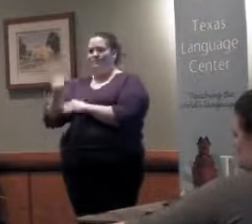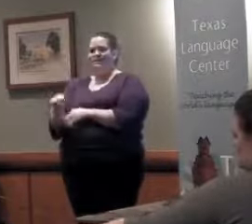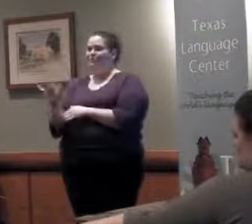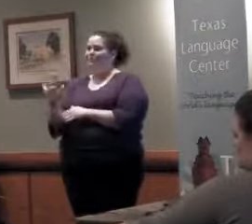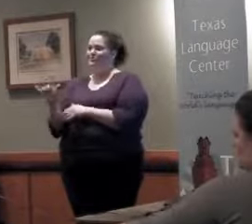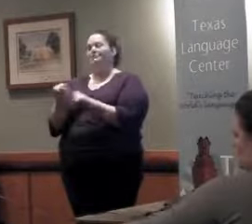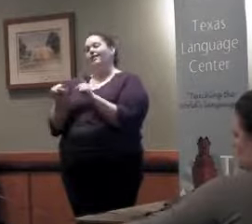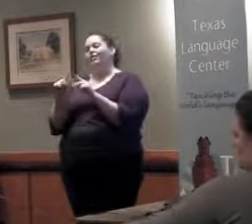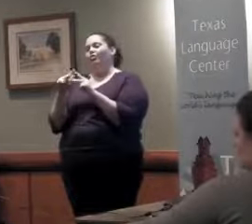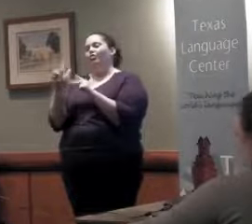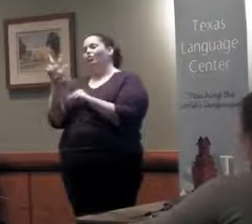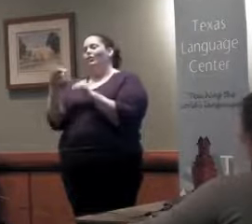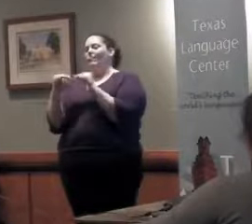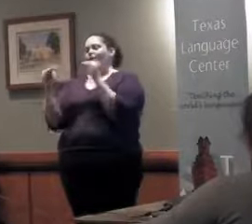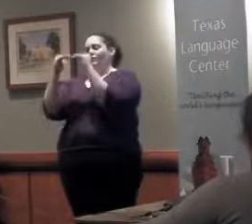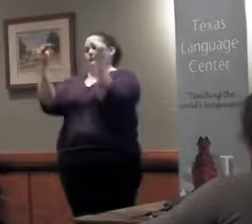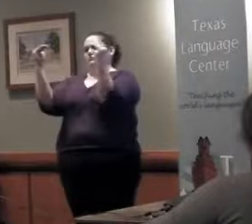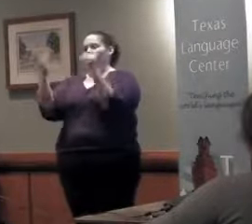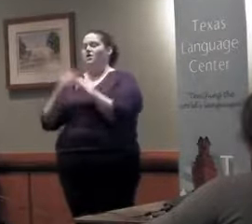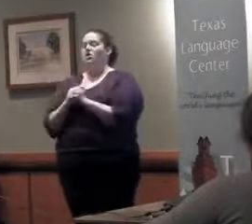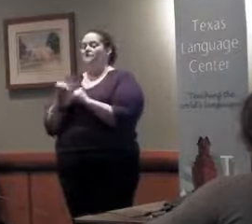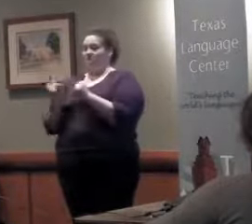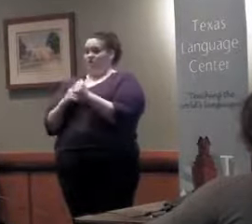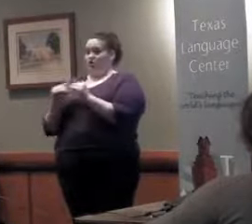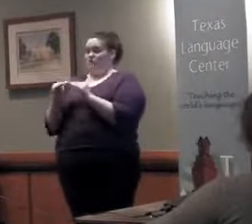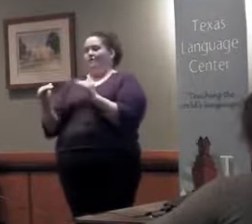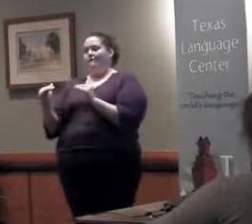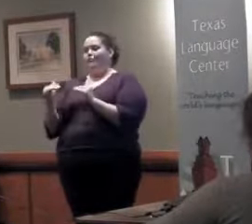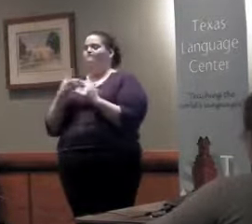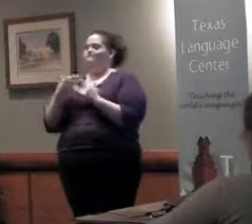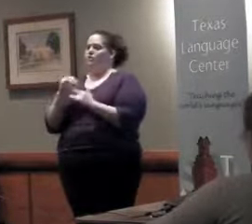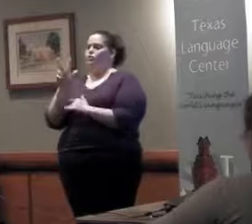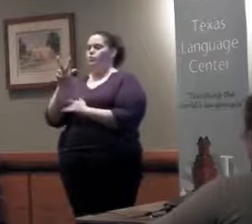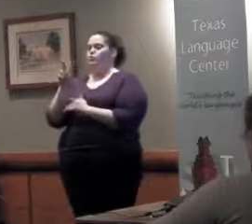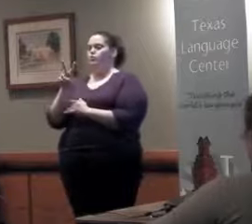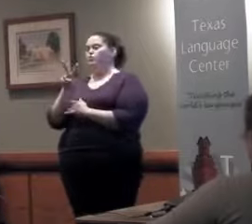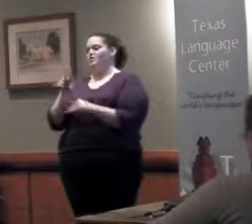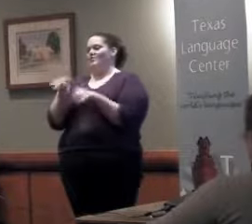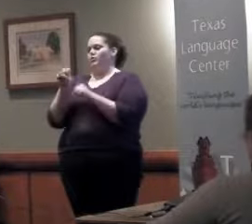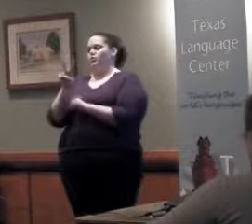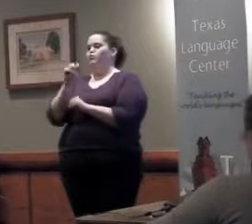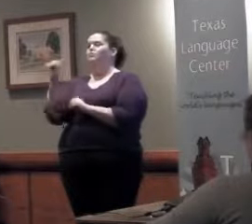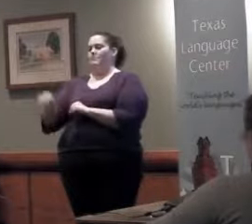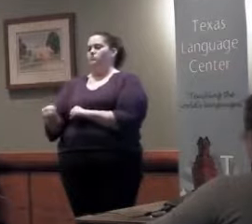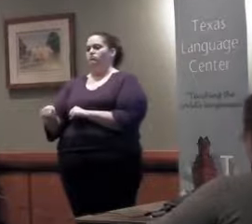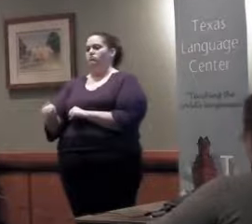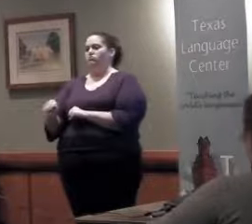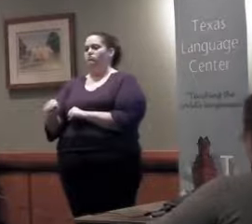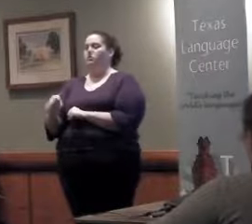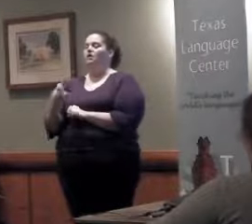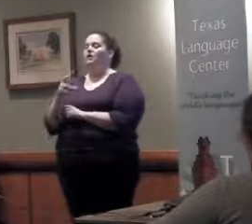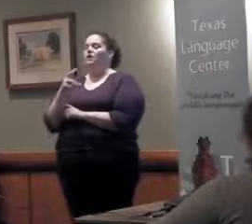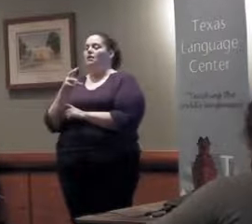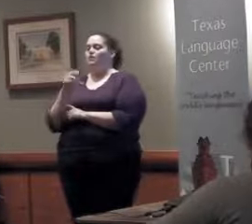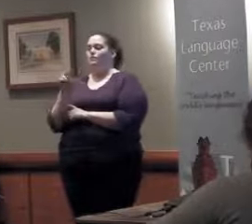levels. Well, the first level usually does correspond with 2 semesters, and the 2008 edition is that first